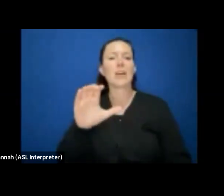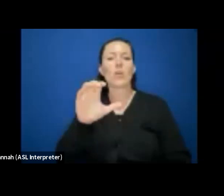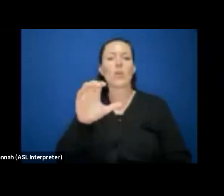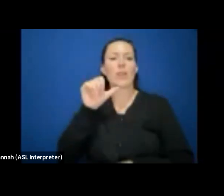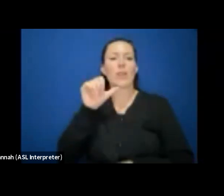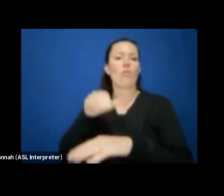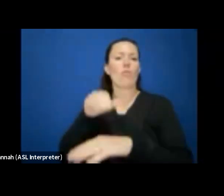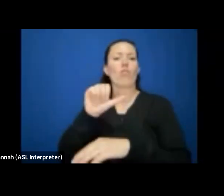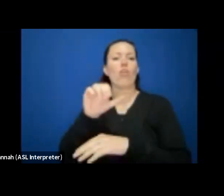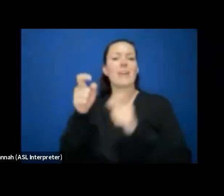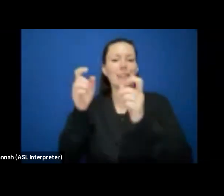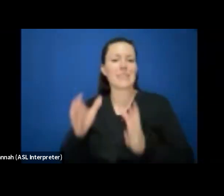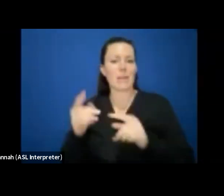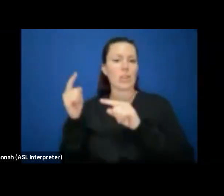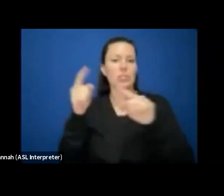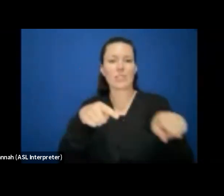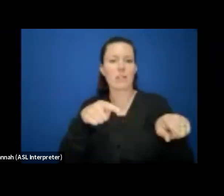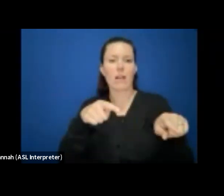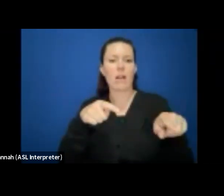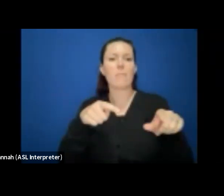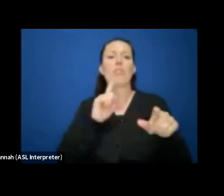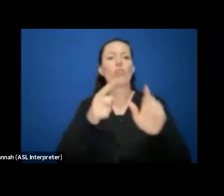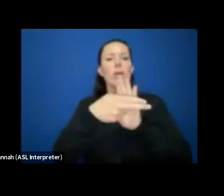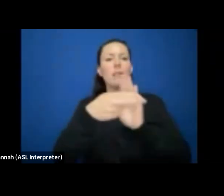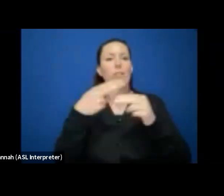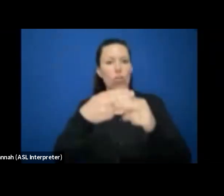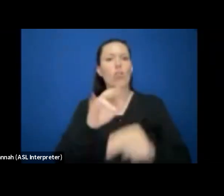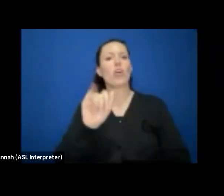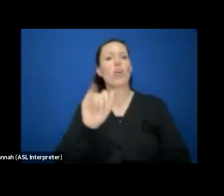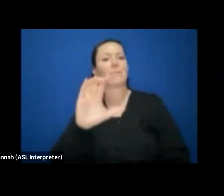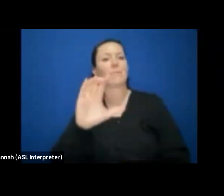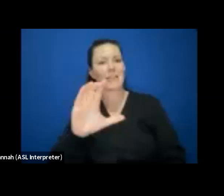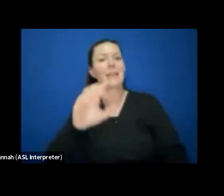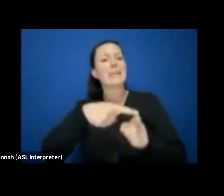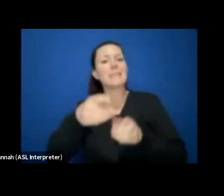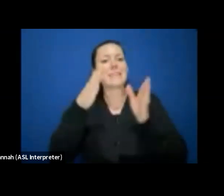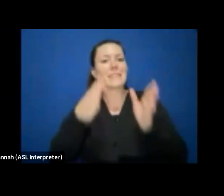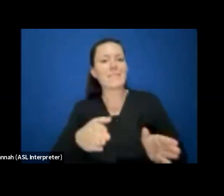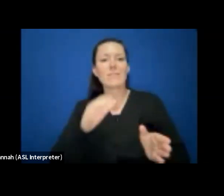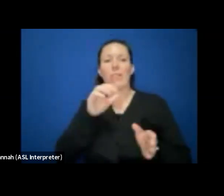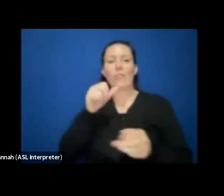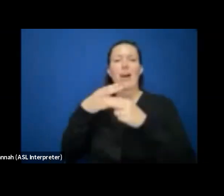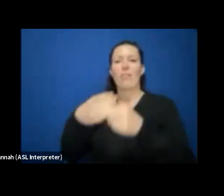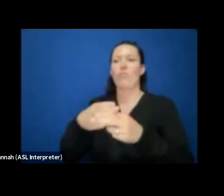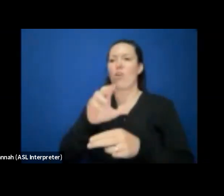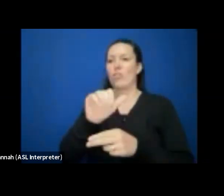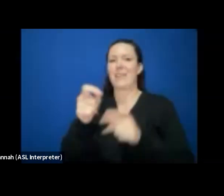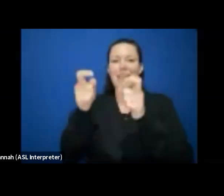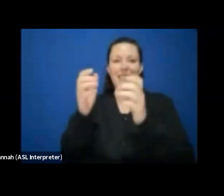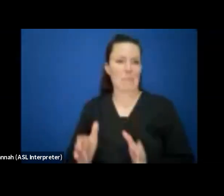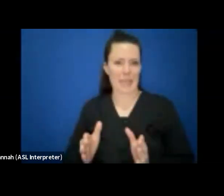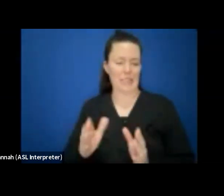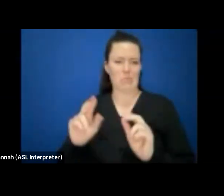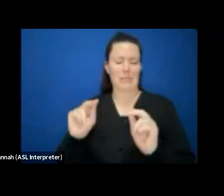the independent living specialists. They're called independent living specialists. They are not called like case management. But how